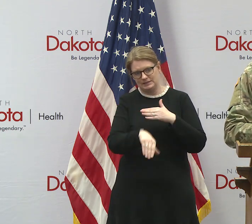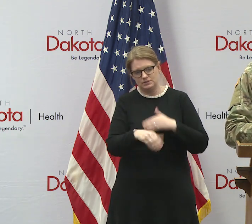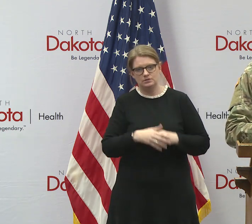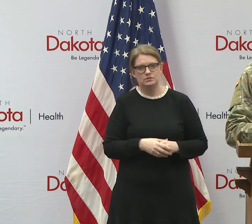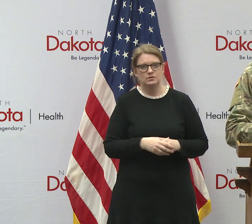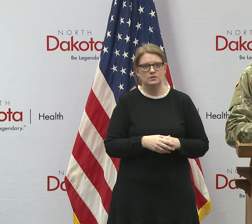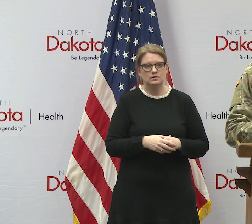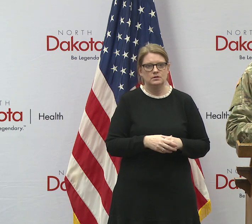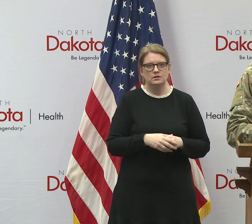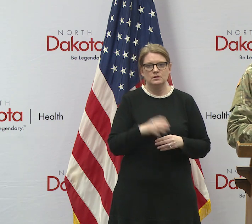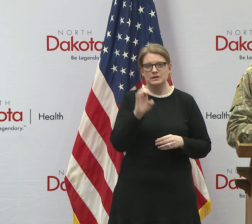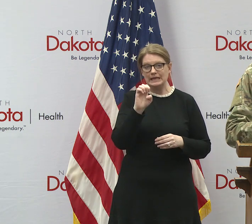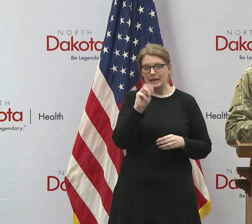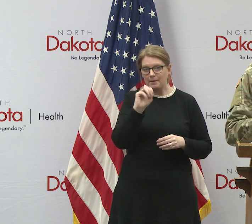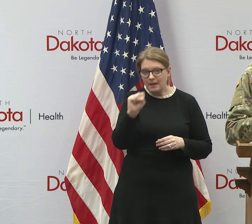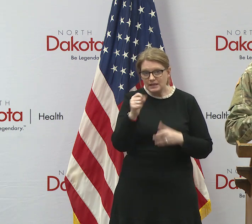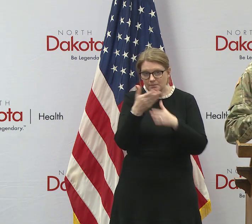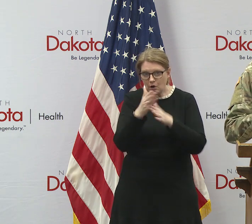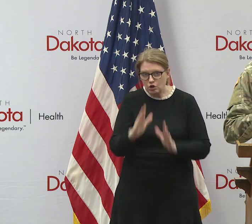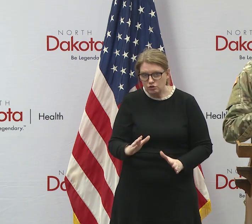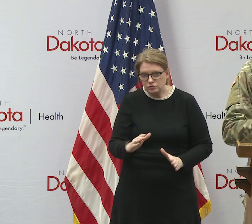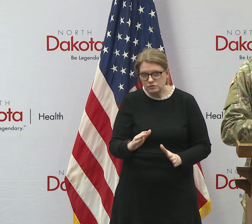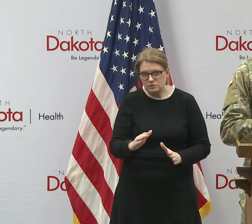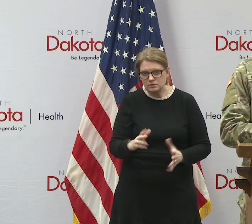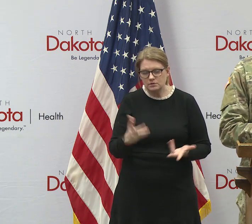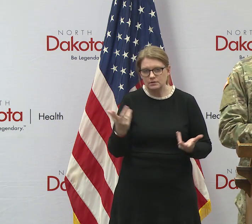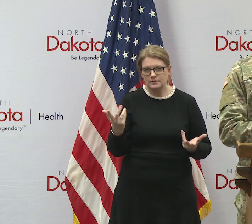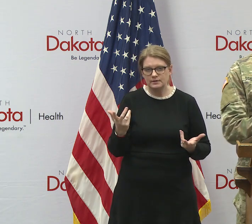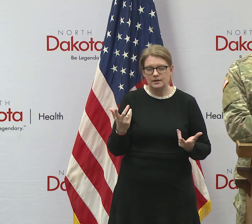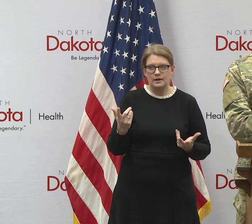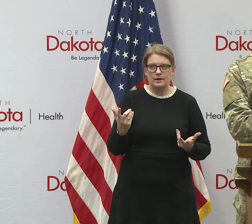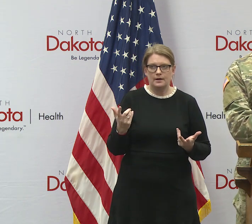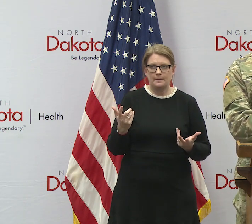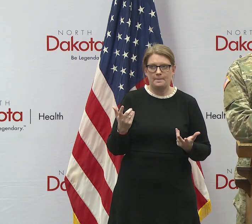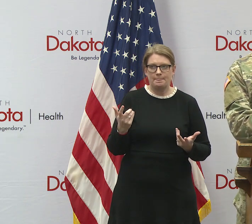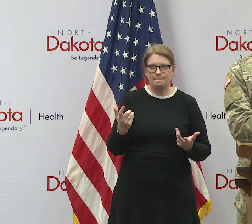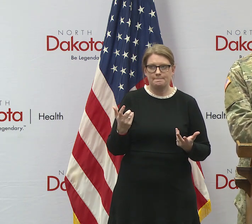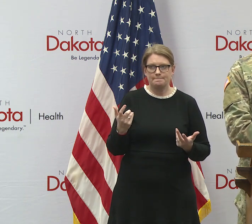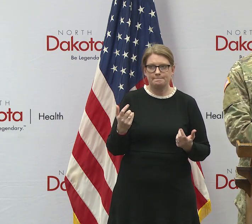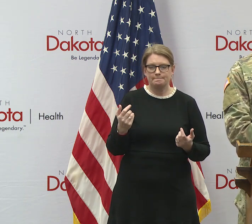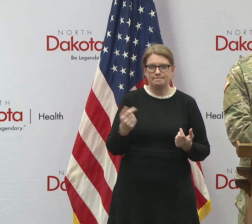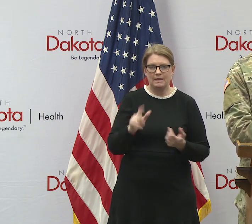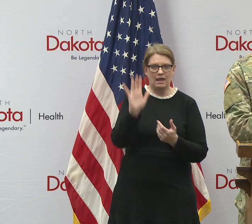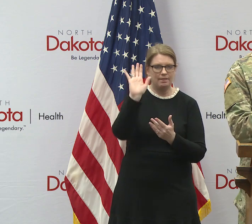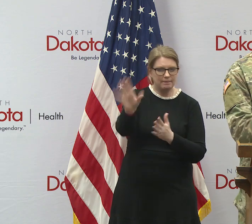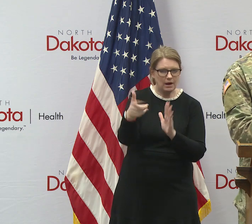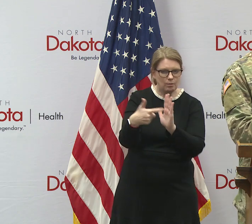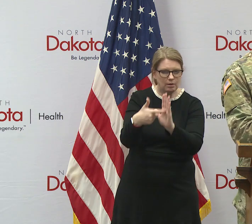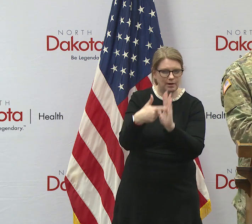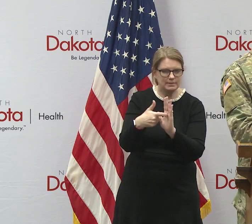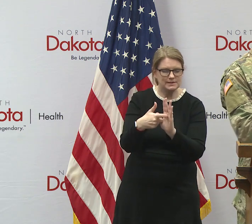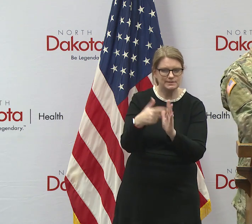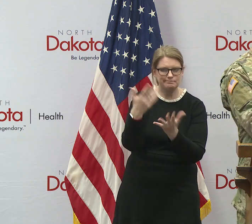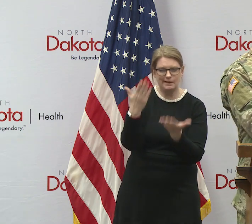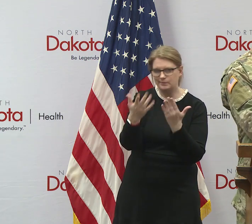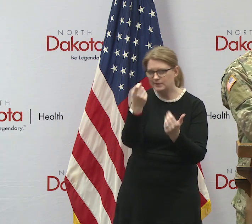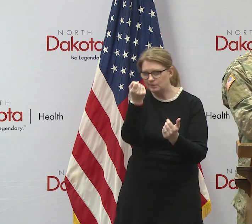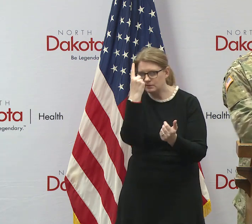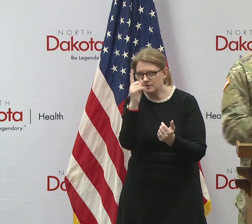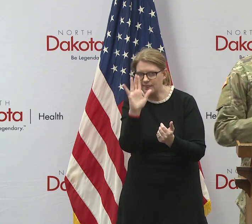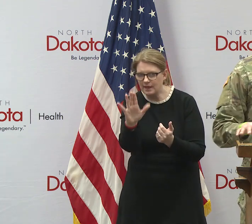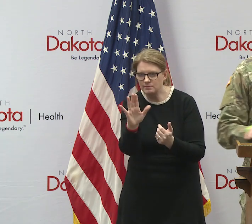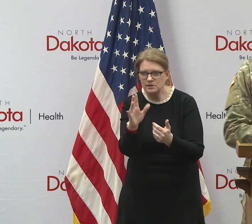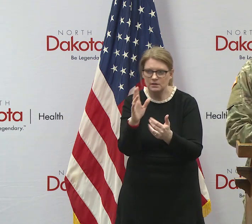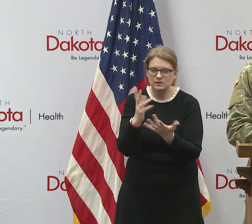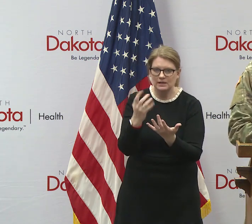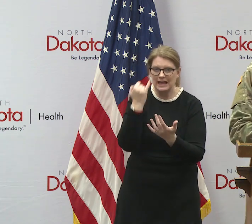already reached out to our EMS partners because we don't fully understand what their requirements are. We need to do that so that if